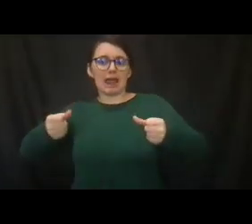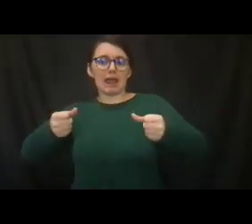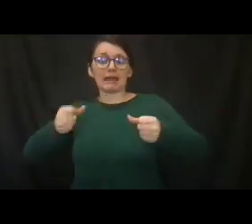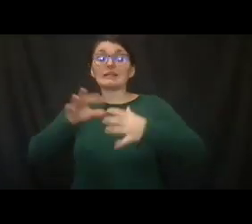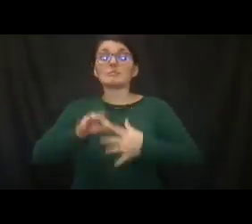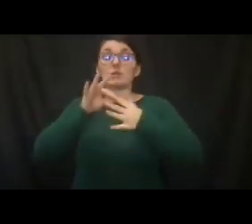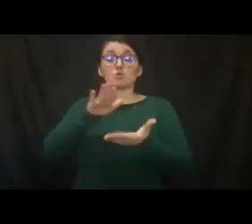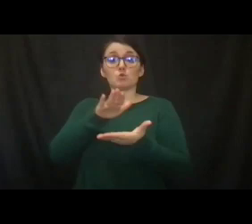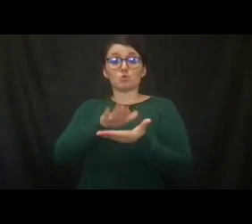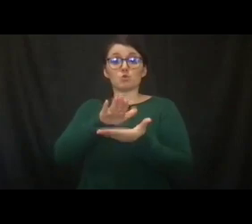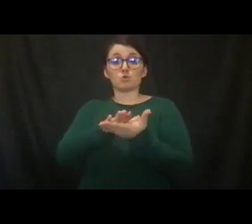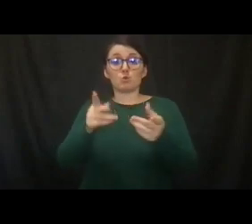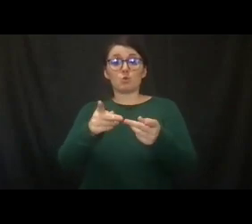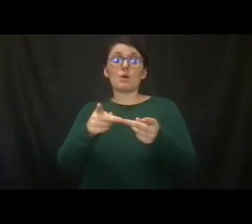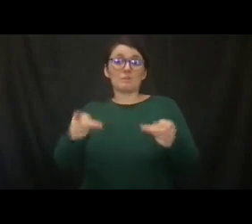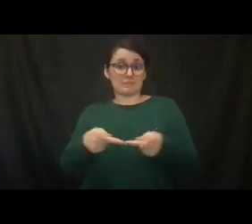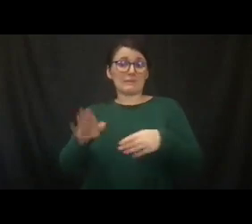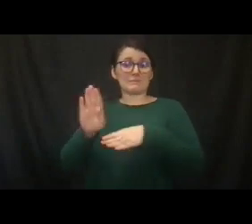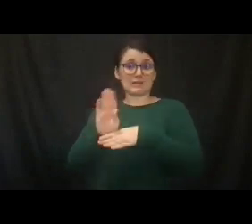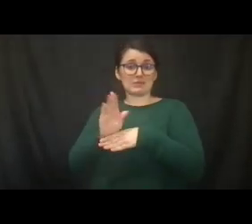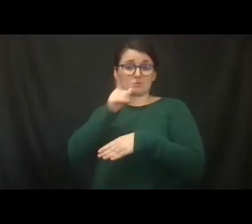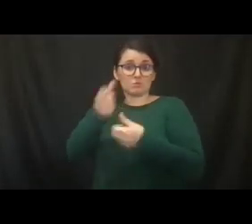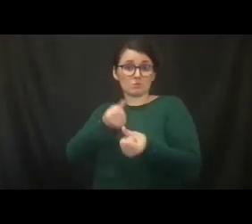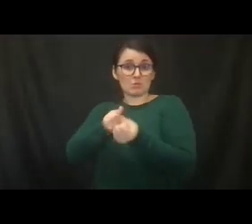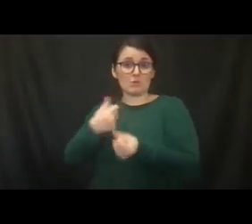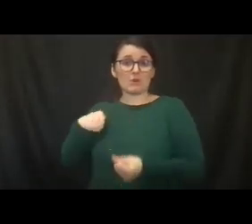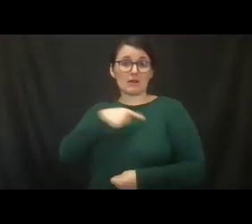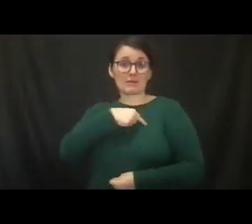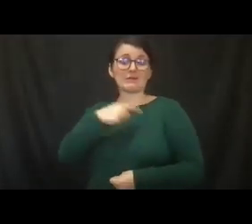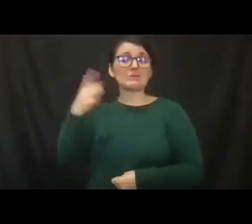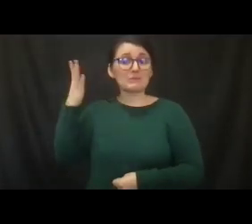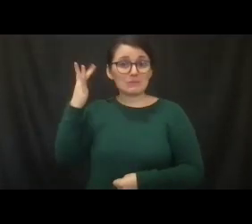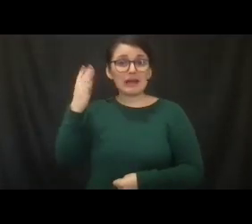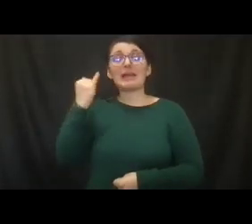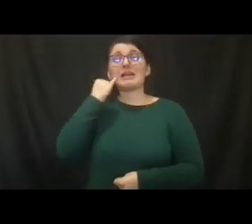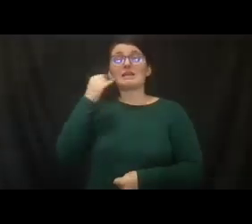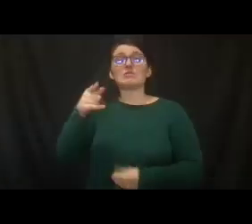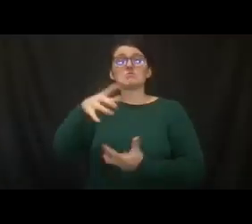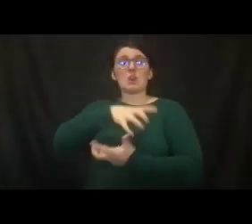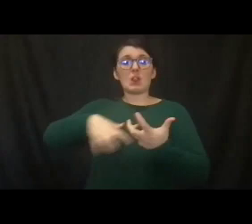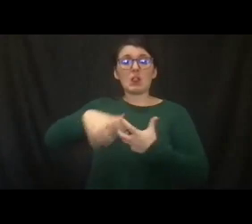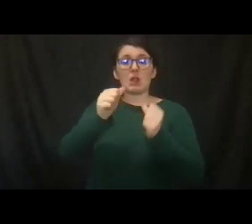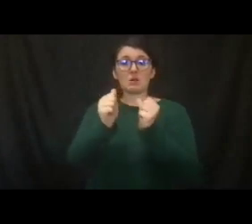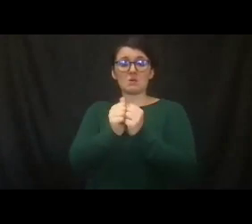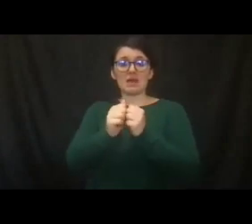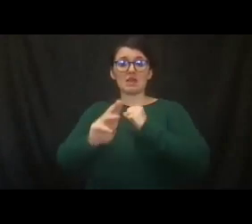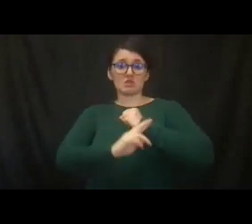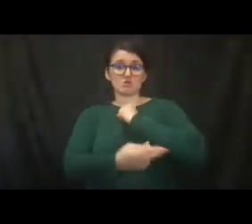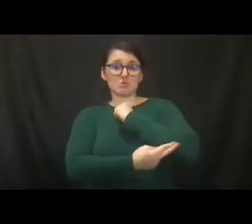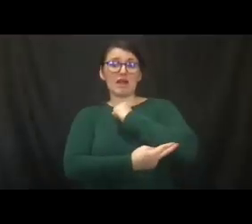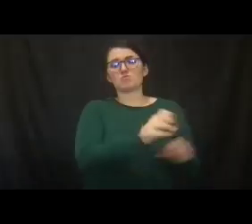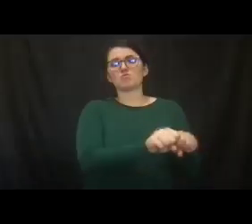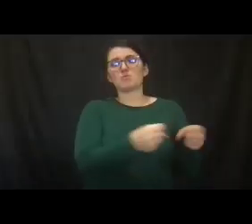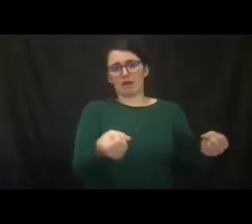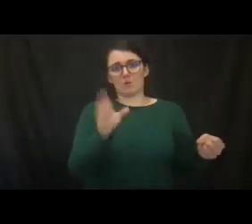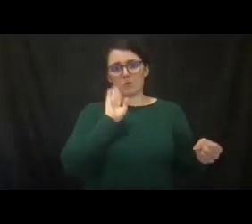that are places and businesses. It's important because when You're you get talking, hurt, yeah, and you mean in the trash, right? yeah, in the trash, Yeah. like the ones that aren't